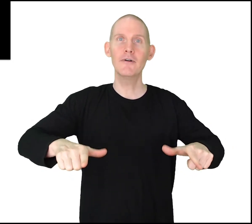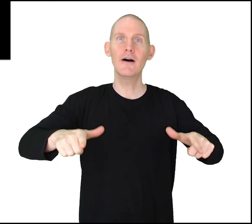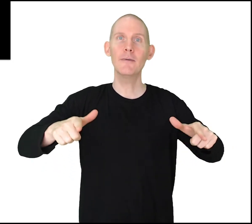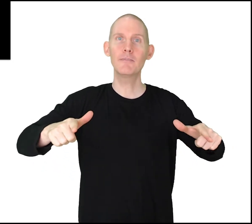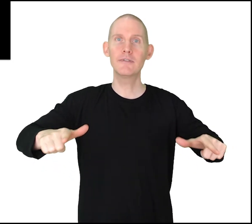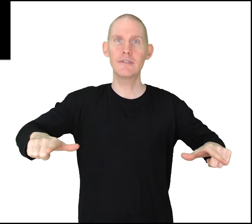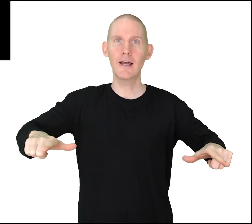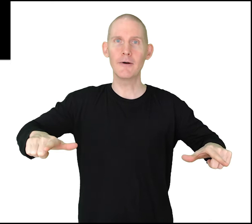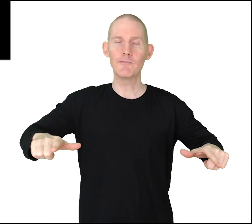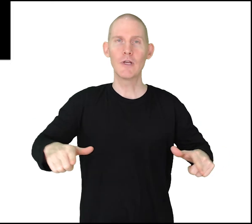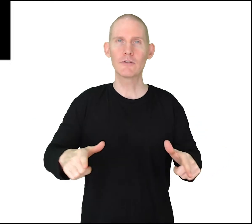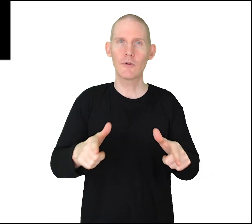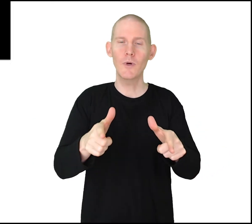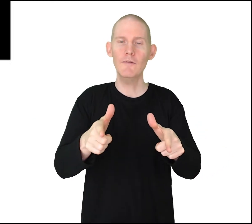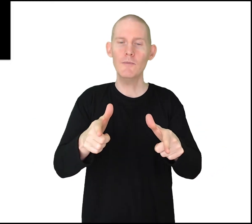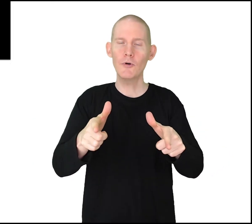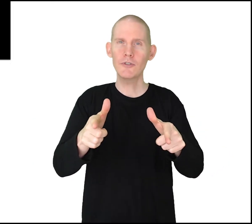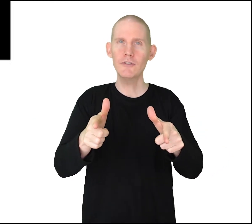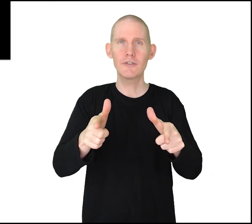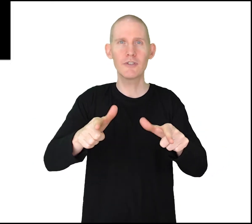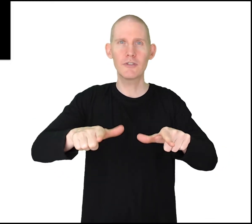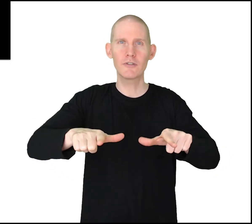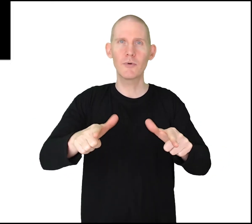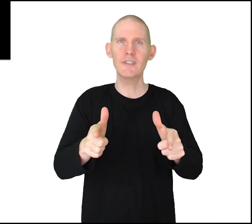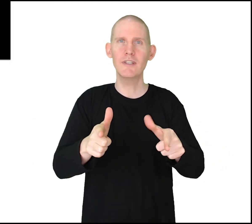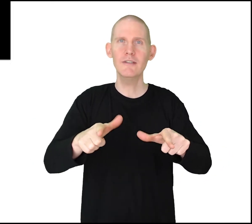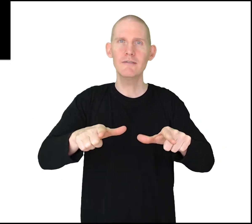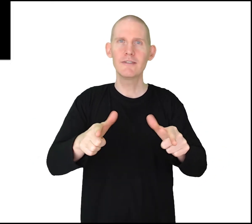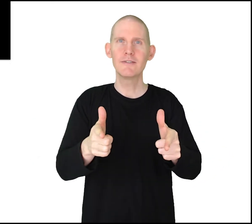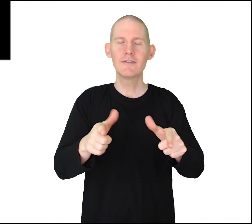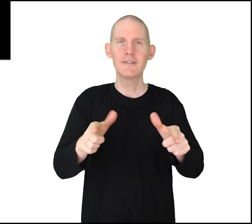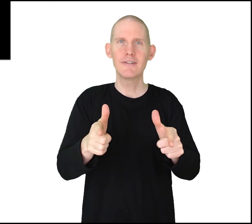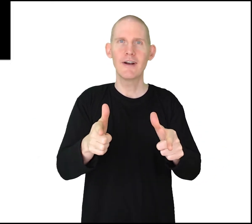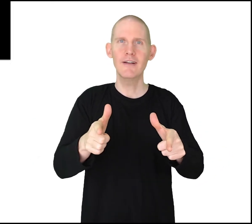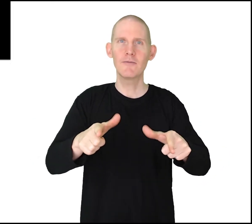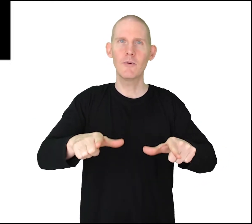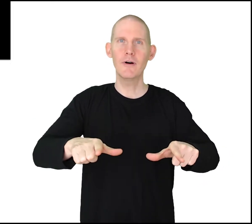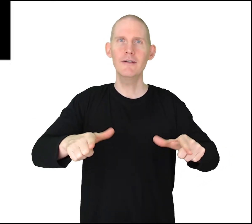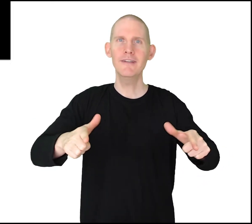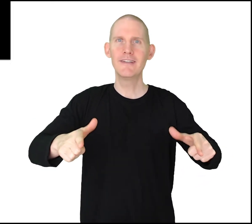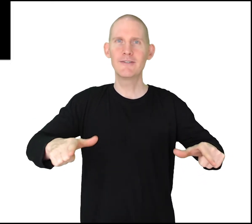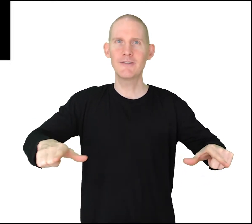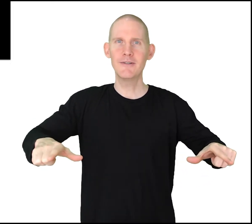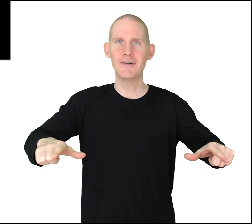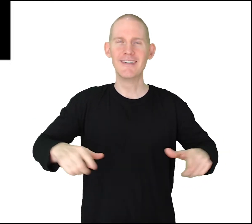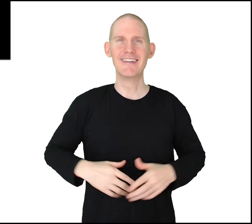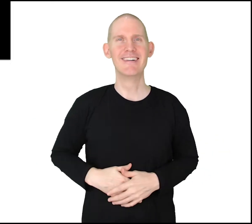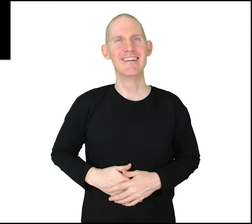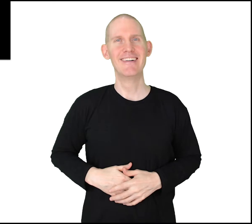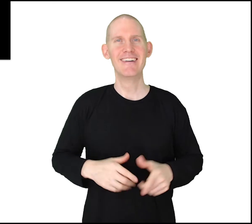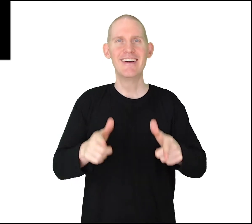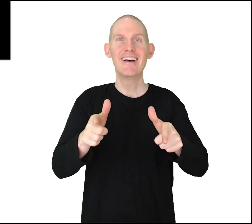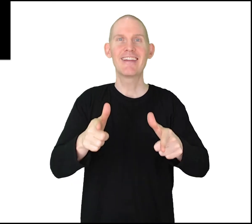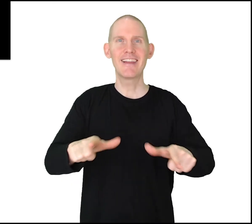up, down. So the wavy motions, just you're twisting. All right? One, two.